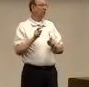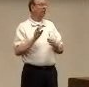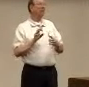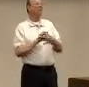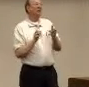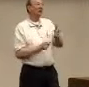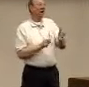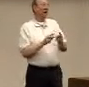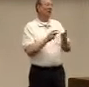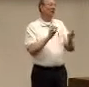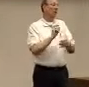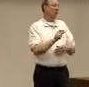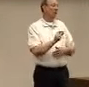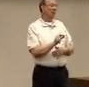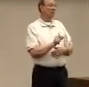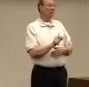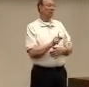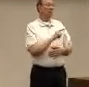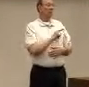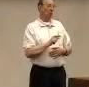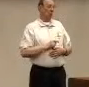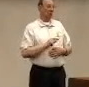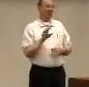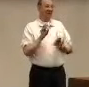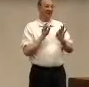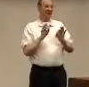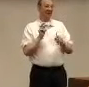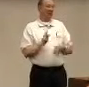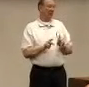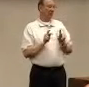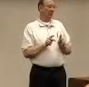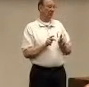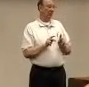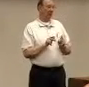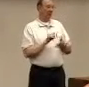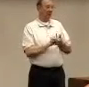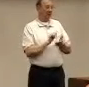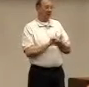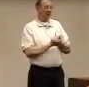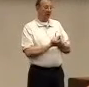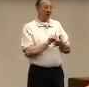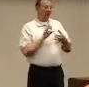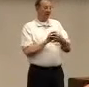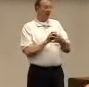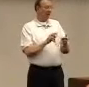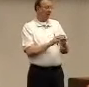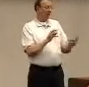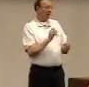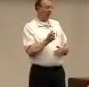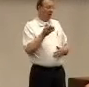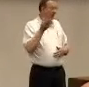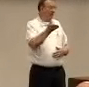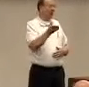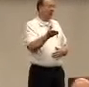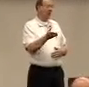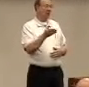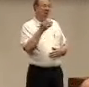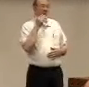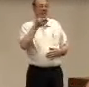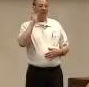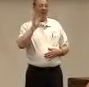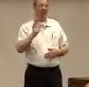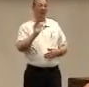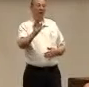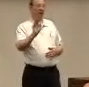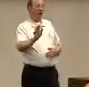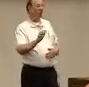went, but they fit New Zealand very, very well. The Lord has selected people that fit very